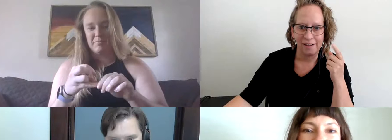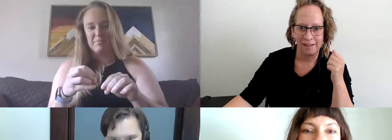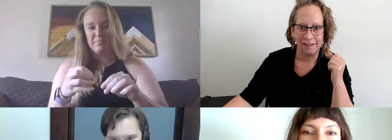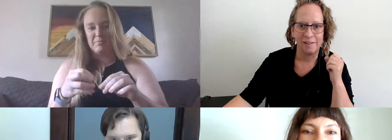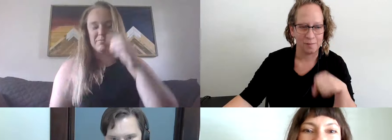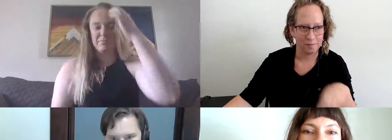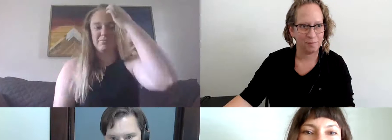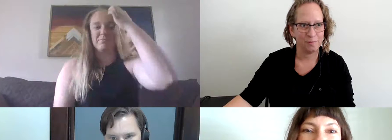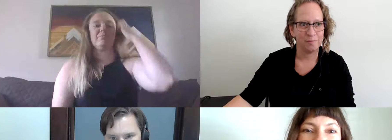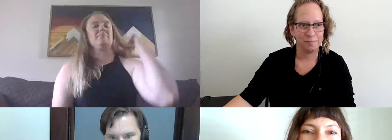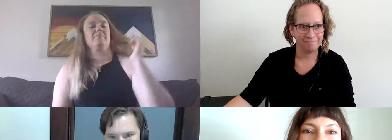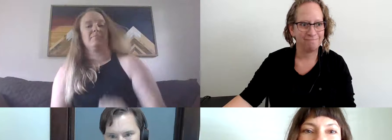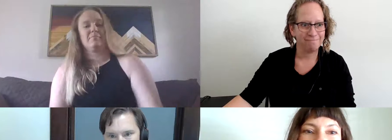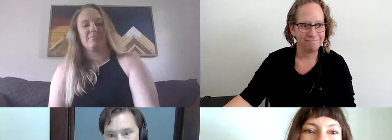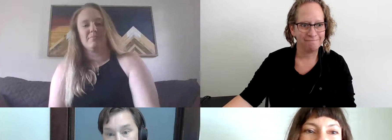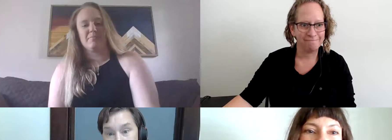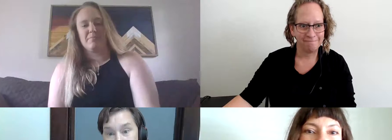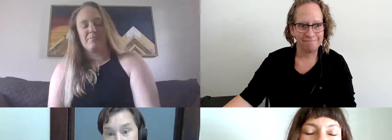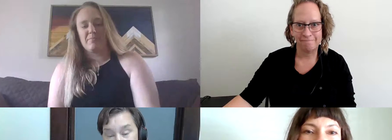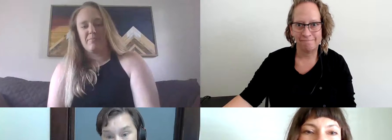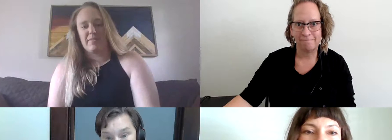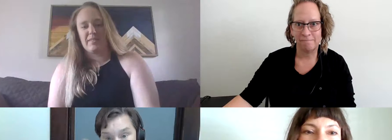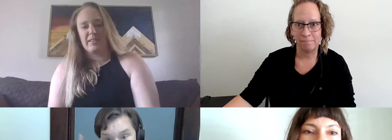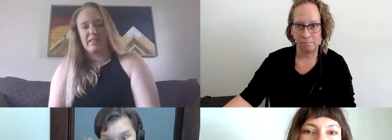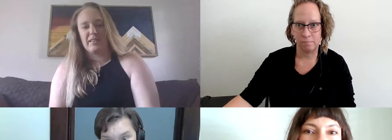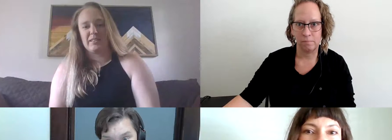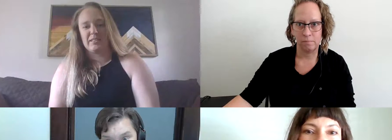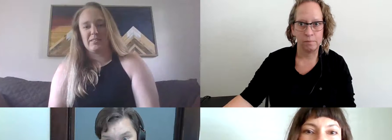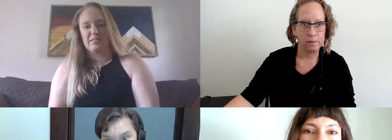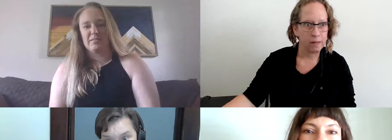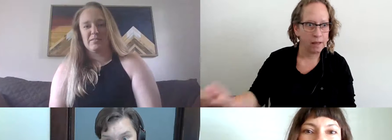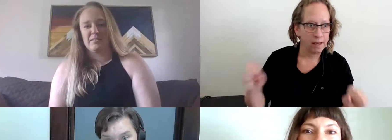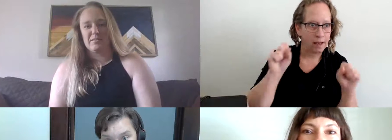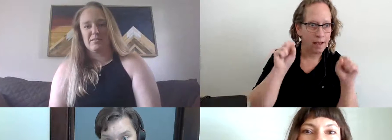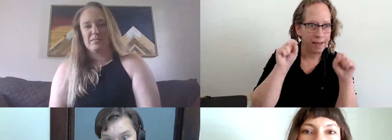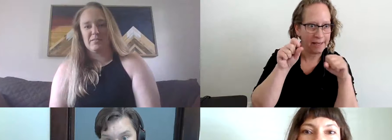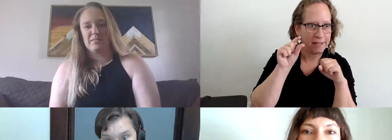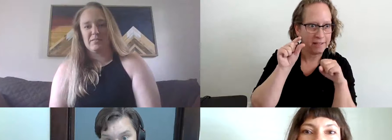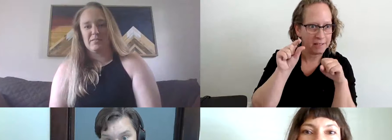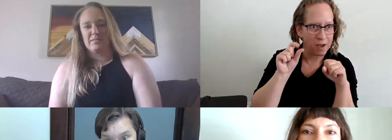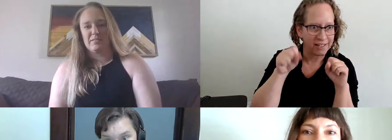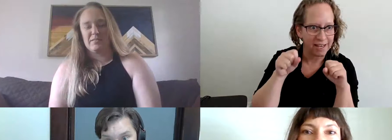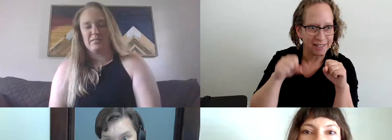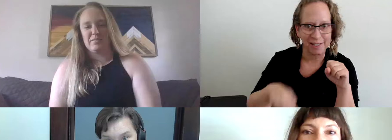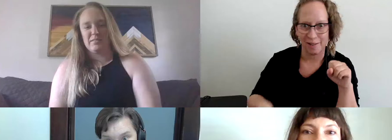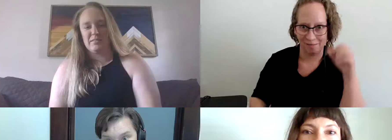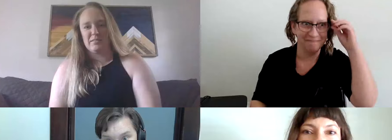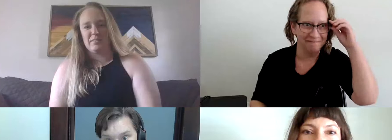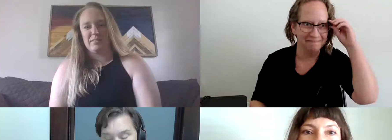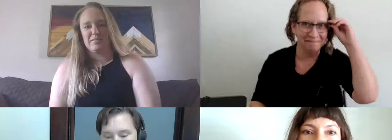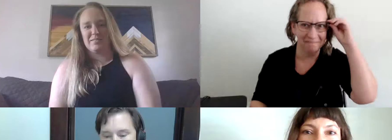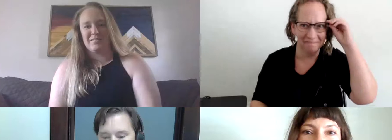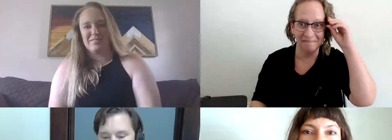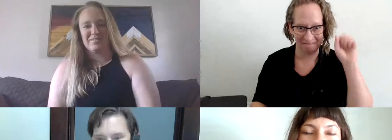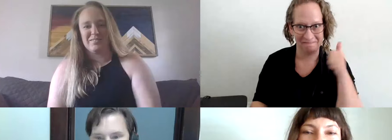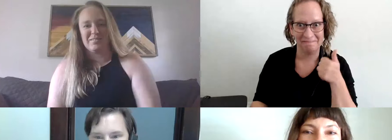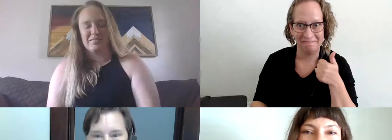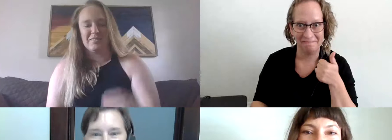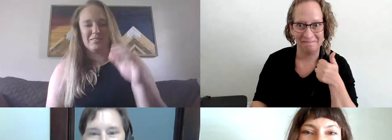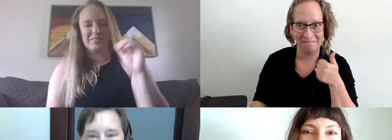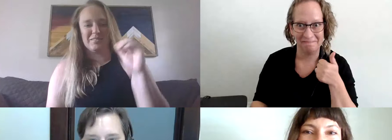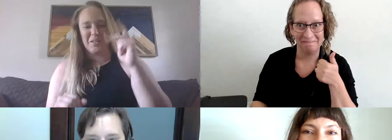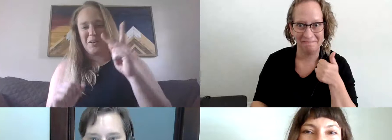Kate. Jenny, can you see Kate? I can somewhat, yes.